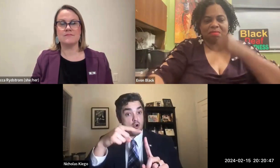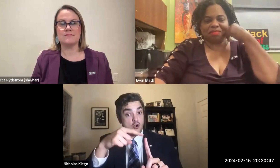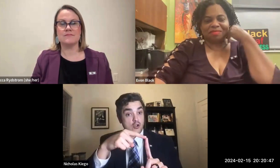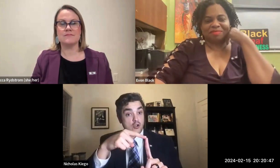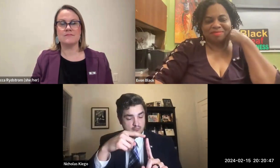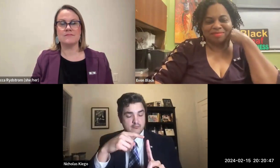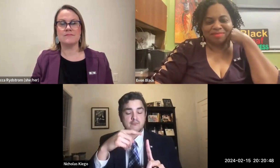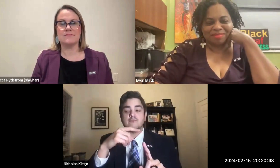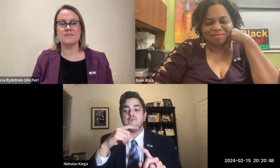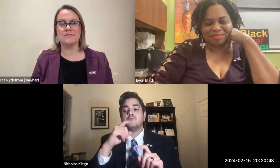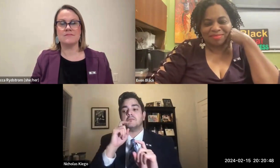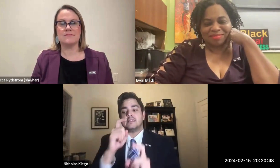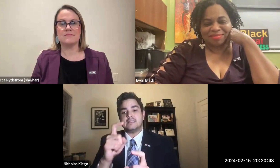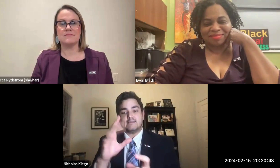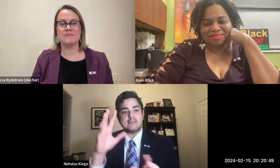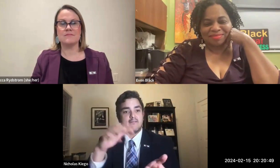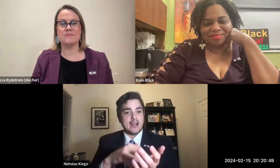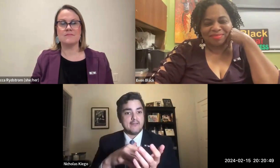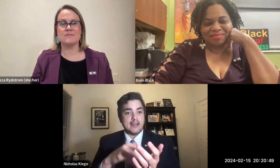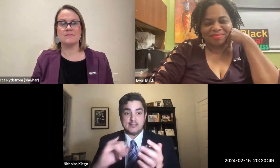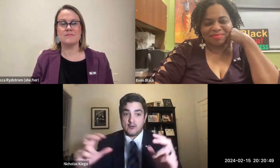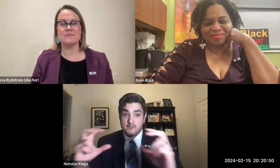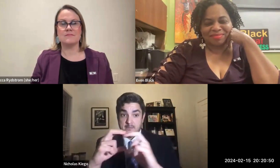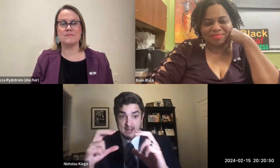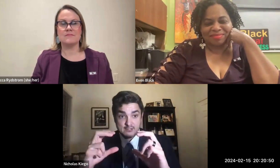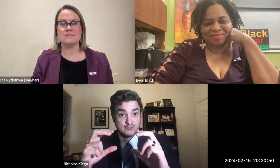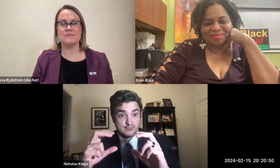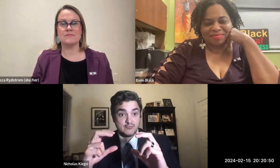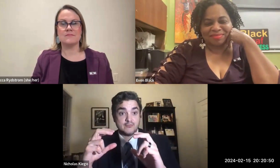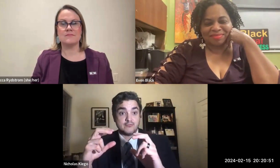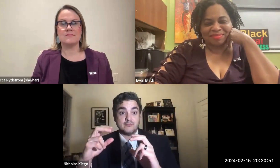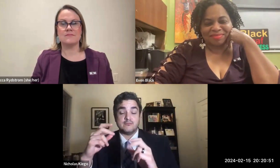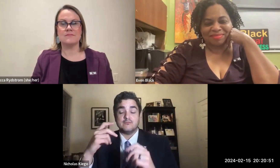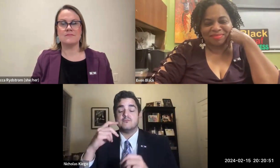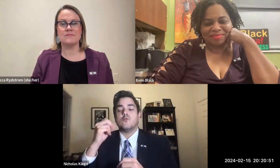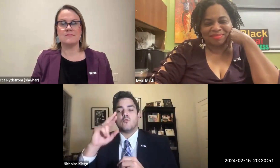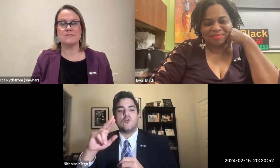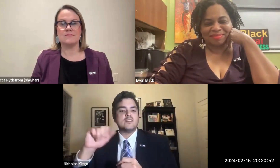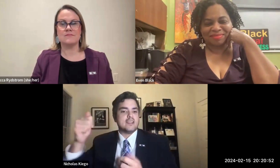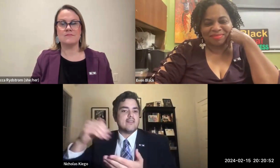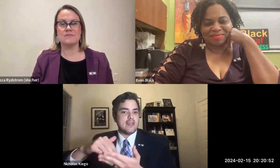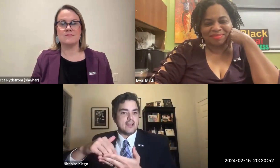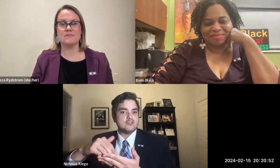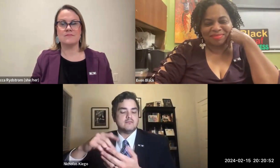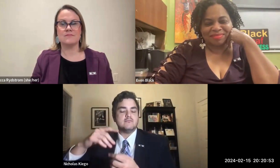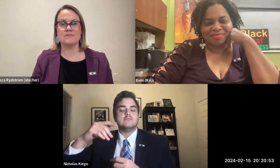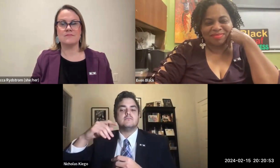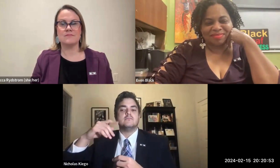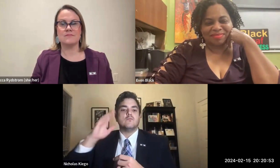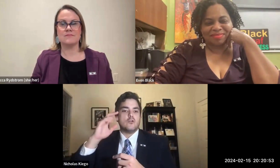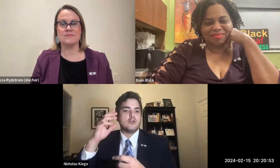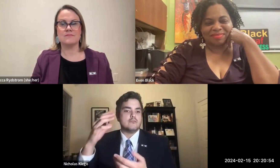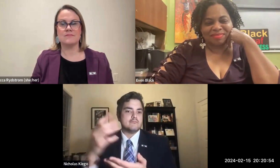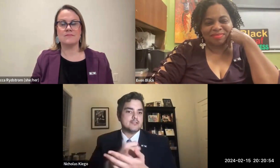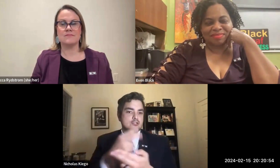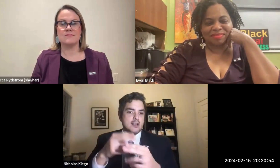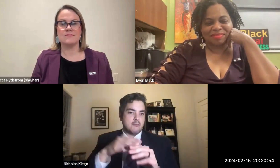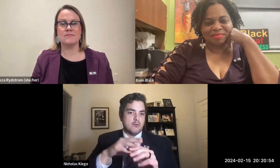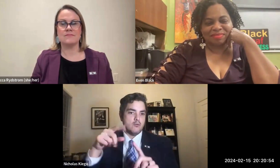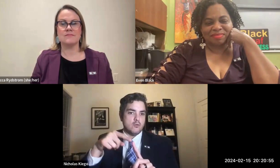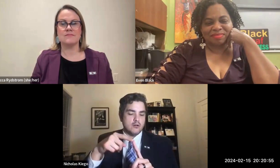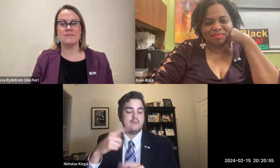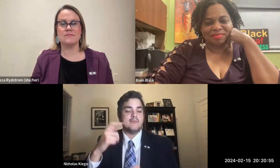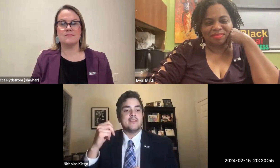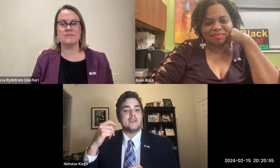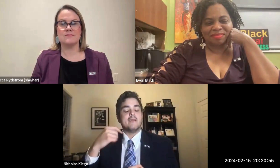to decide the size. Again, if you would like to be honored with a wall, it's a $5,000 donation with a match of